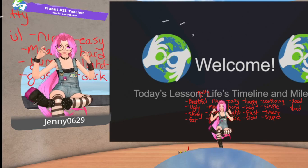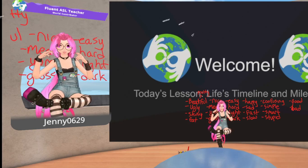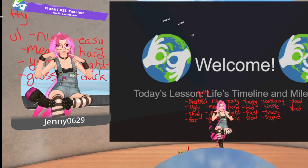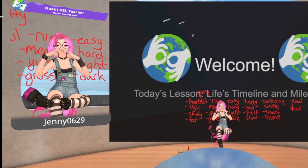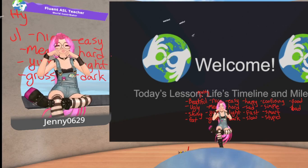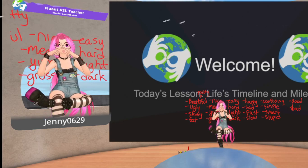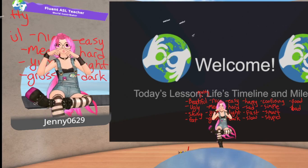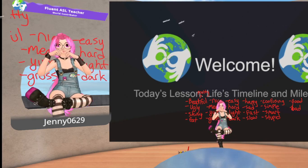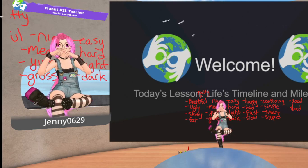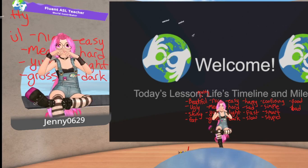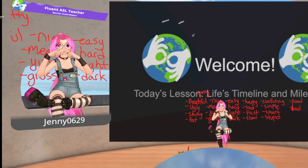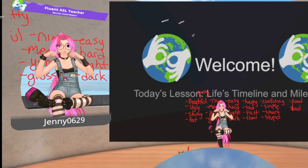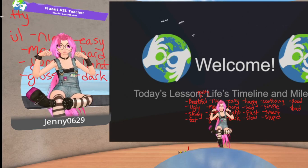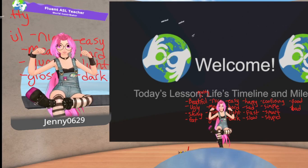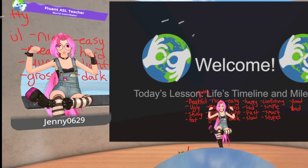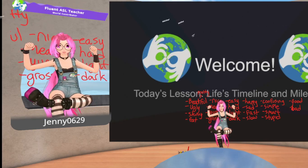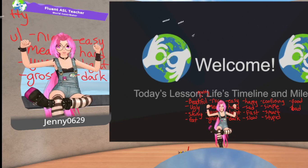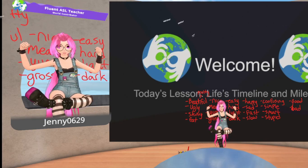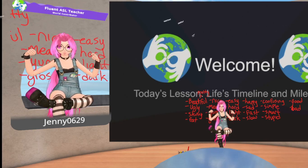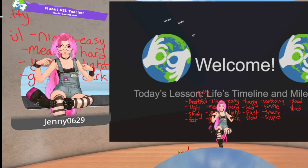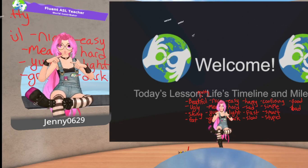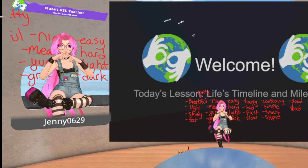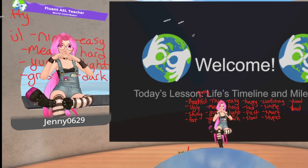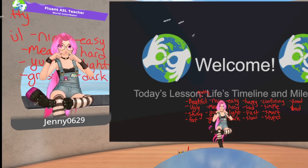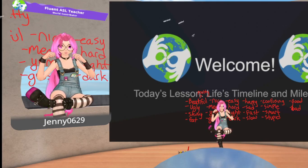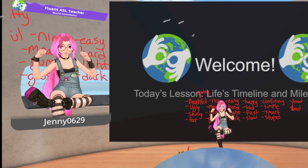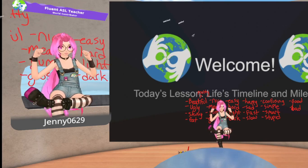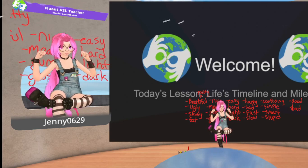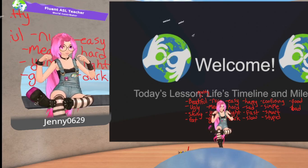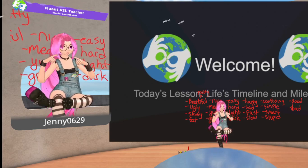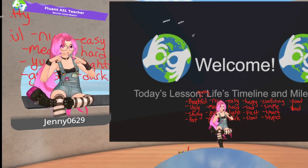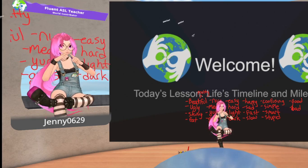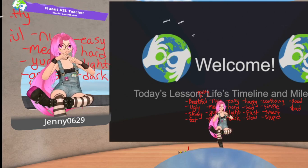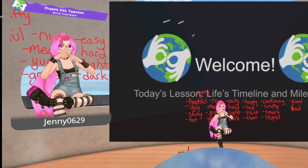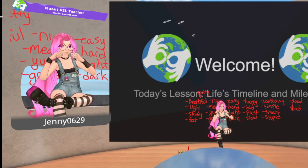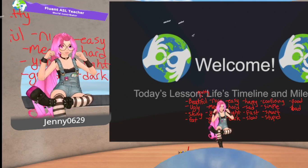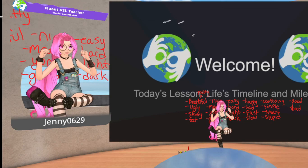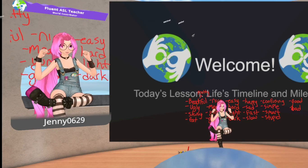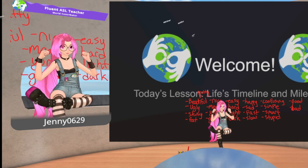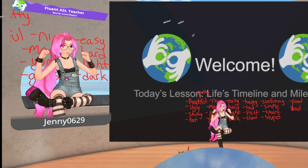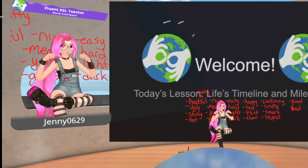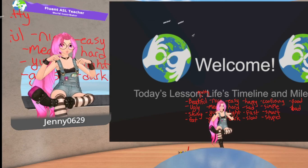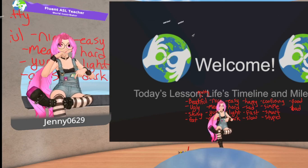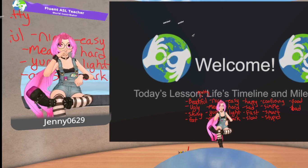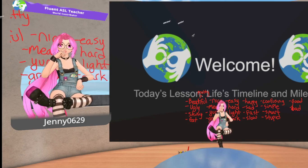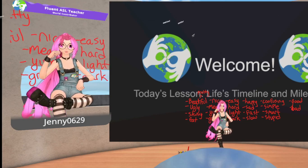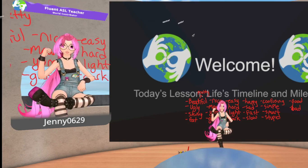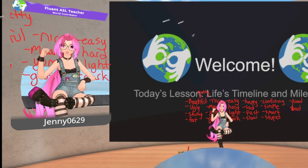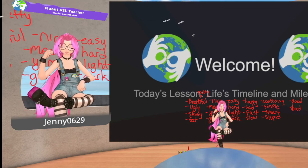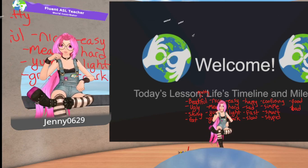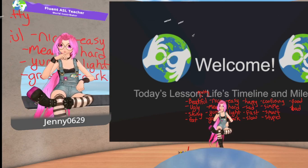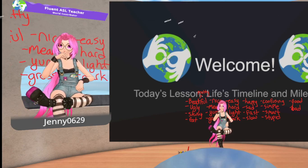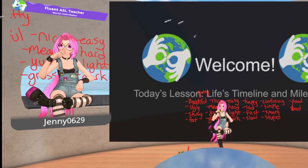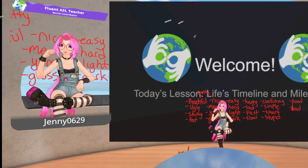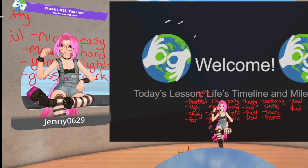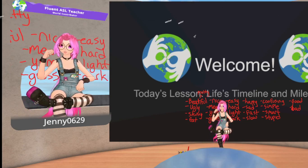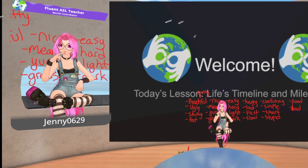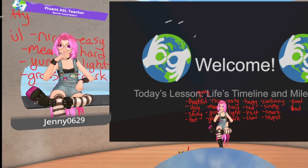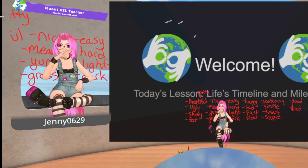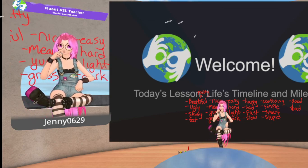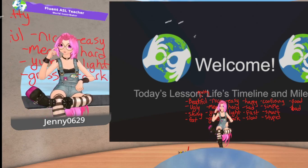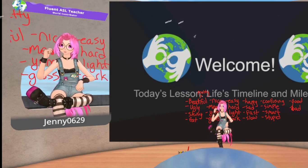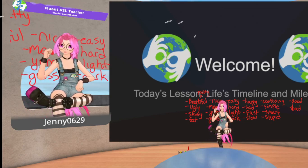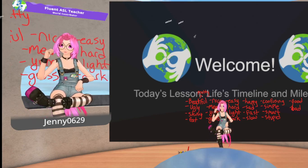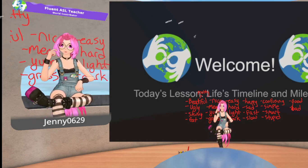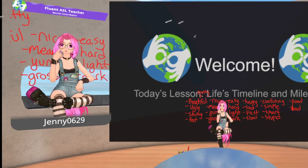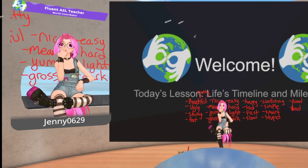that's really unkept. Like you're showing this long, gross mustache full of snot. Ugly or